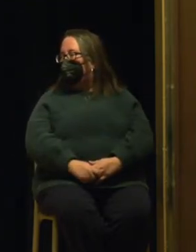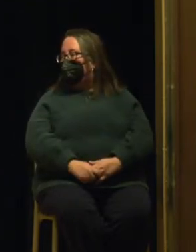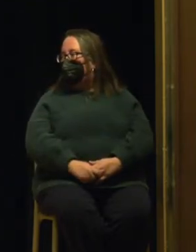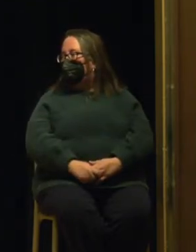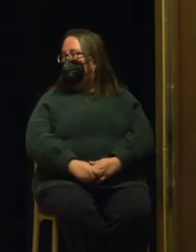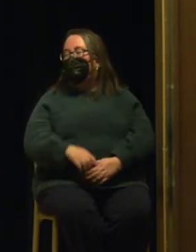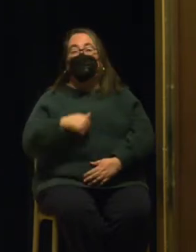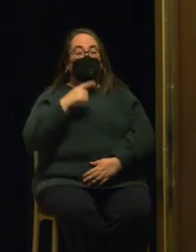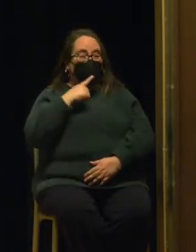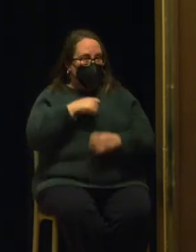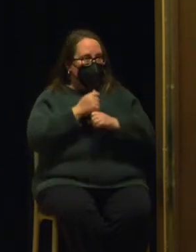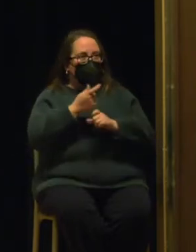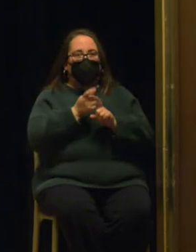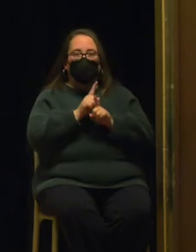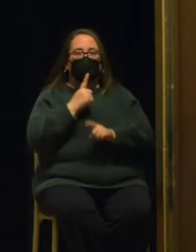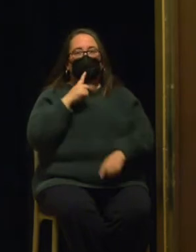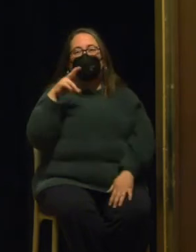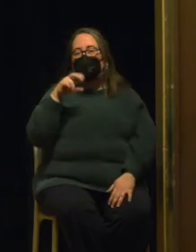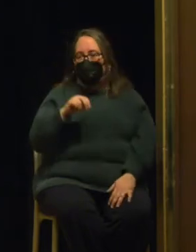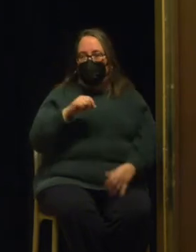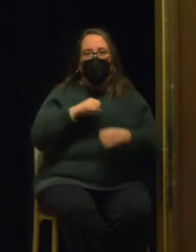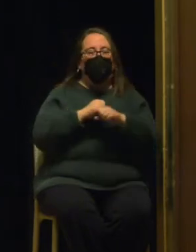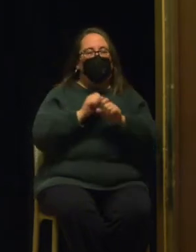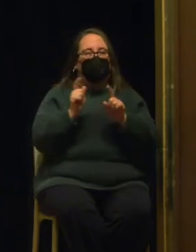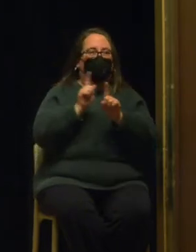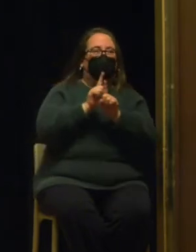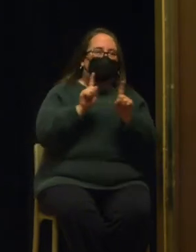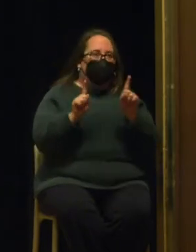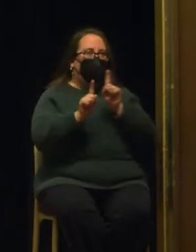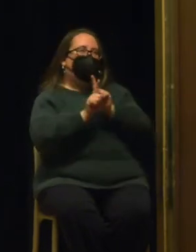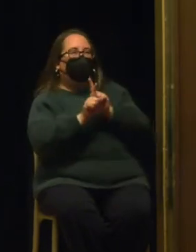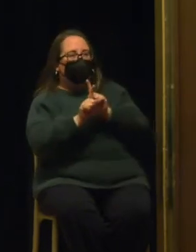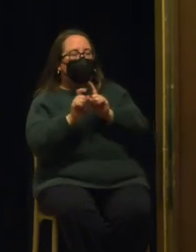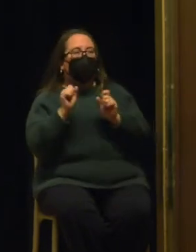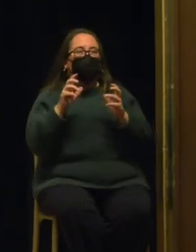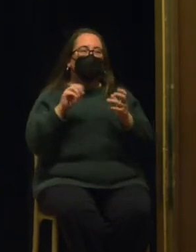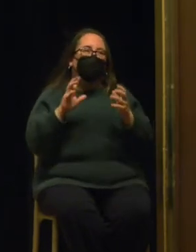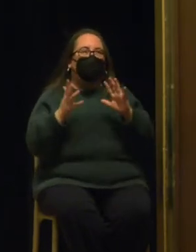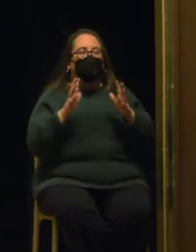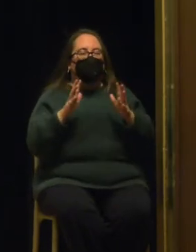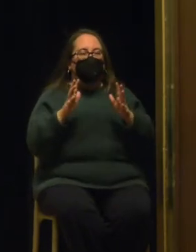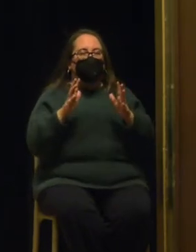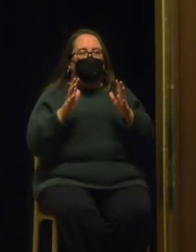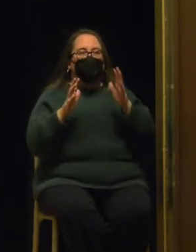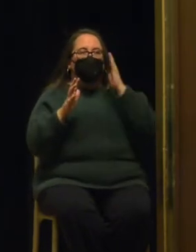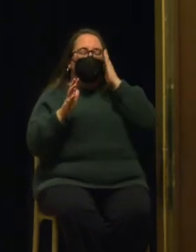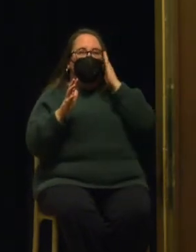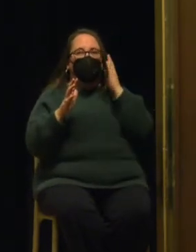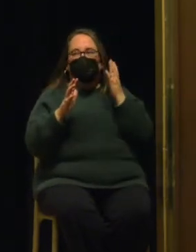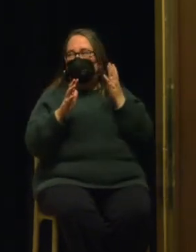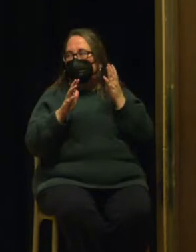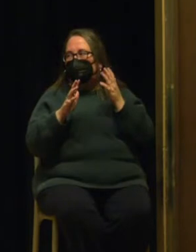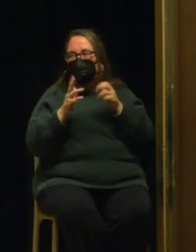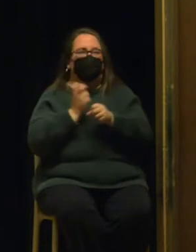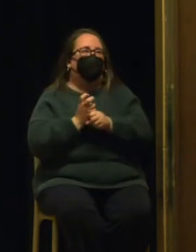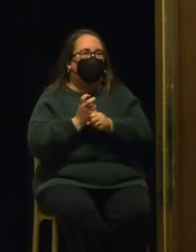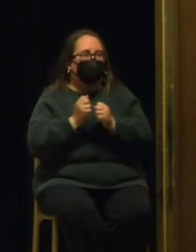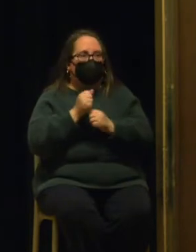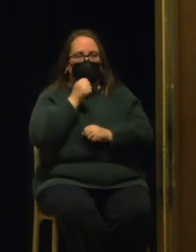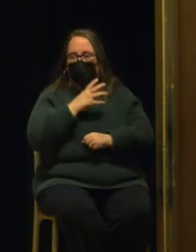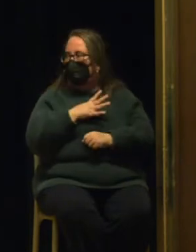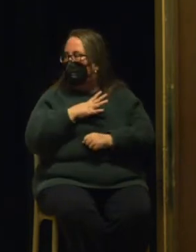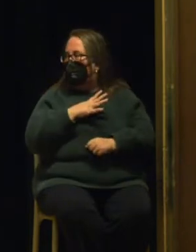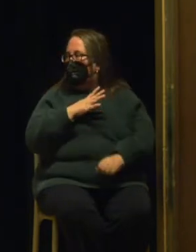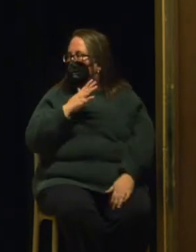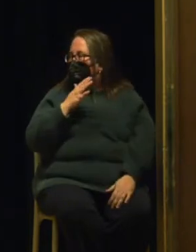make you my mentor. She said, no, I'm going to make you my mentor. So it's like it's extinct with when it comes to women. It